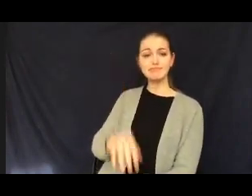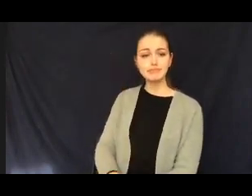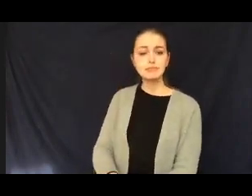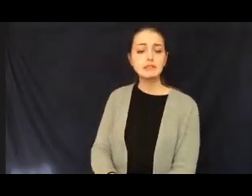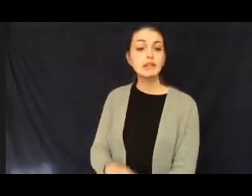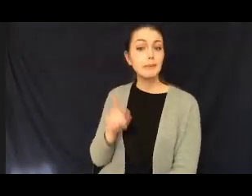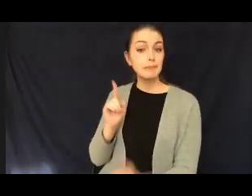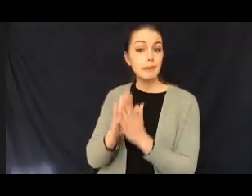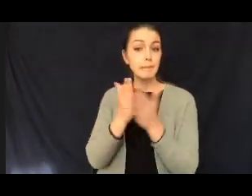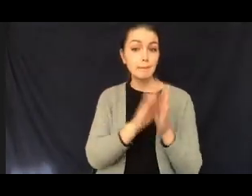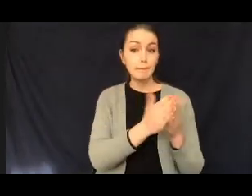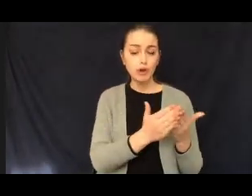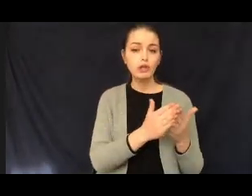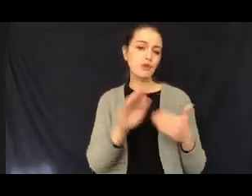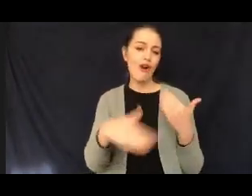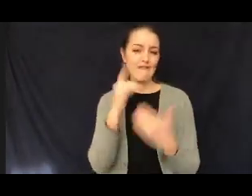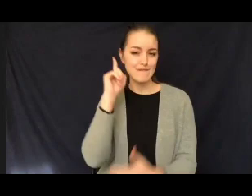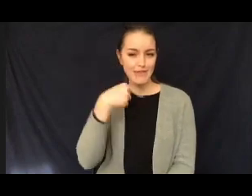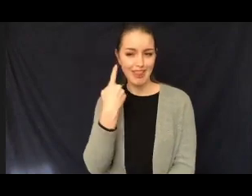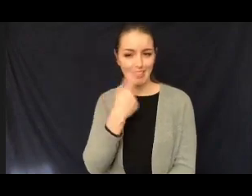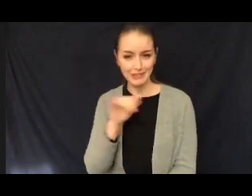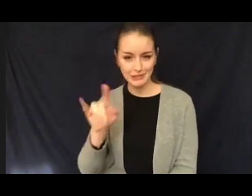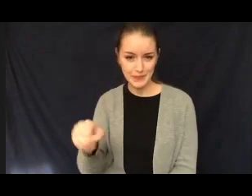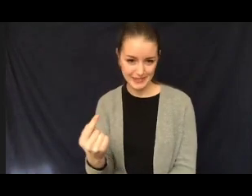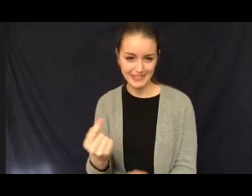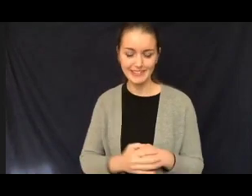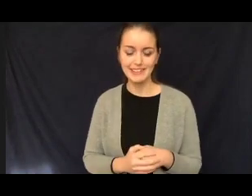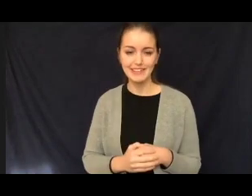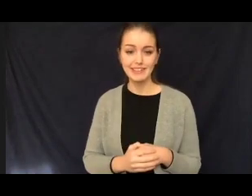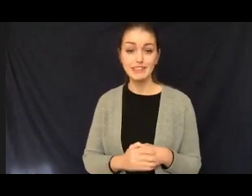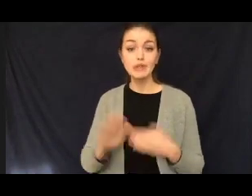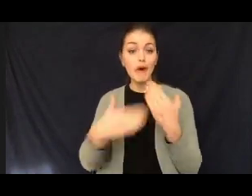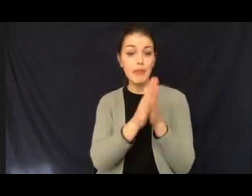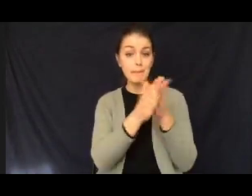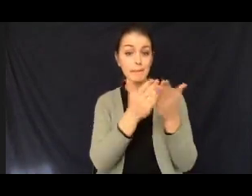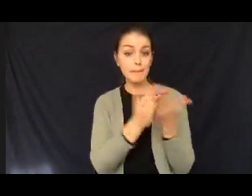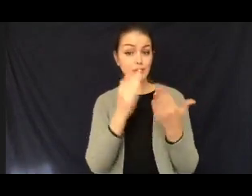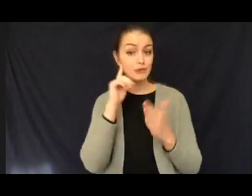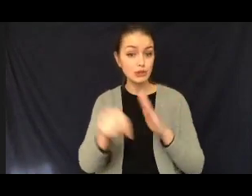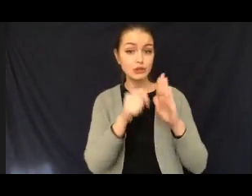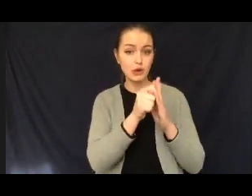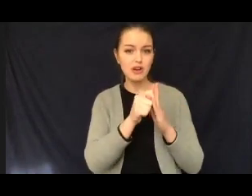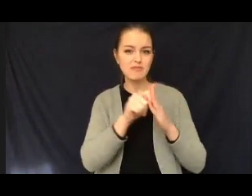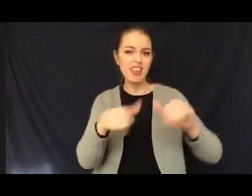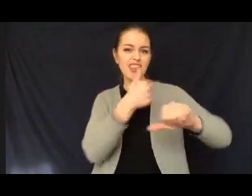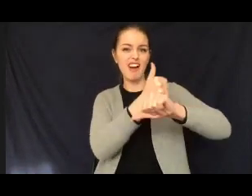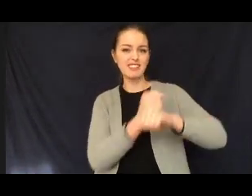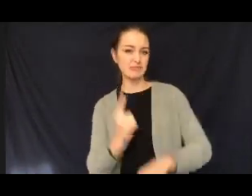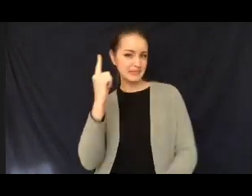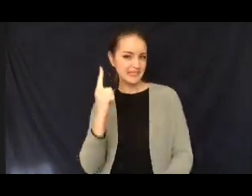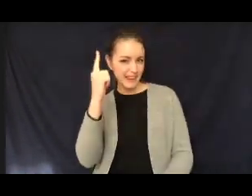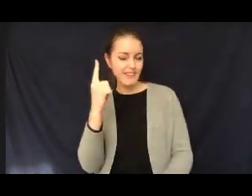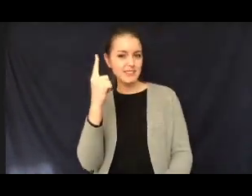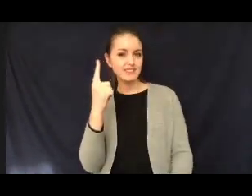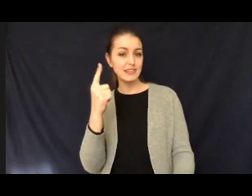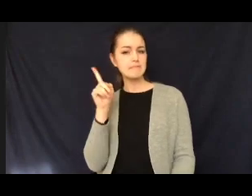These books are all aesthetic. So actually what we do is all the books for the term are locked upstairs in cabinets. These are